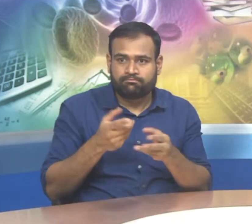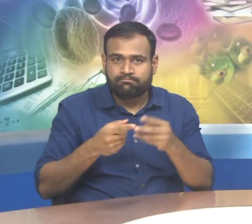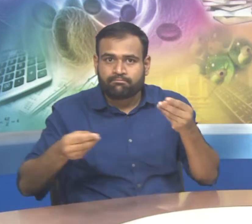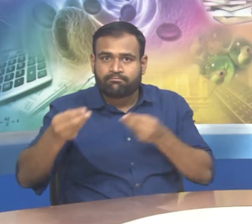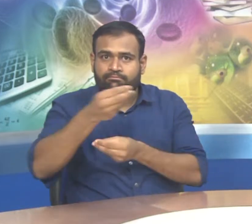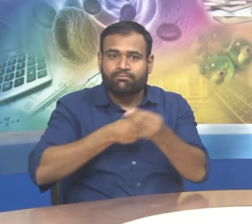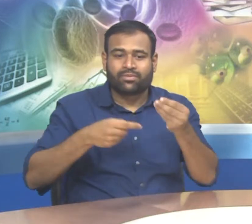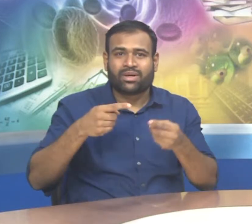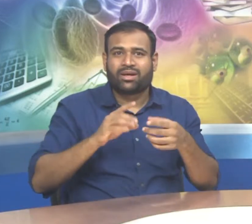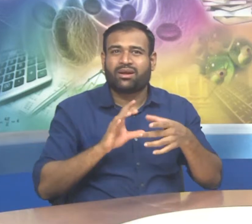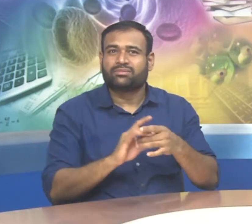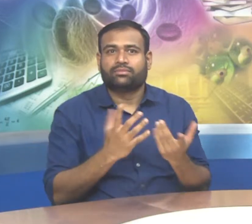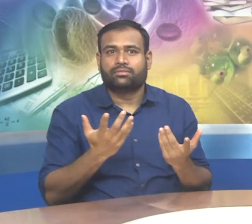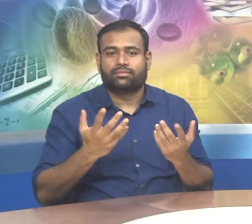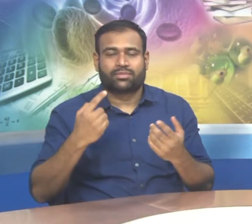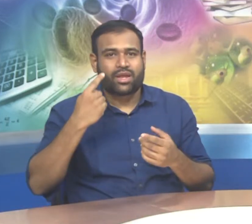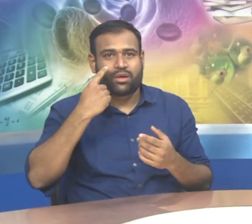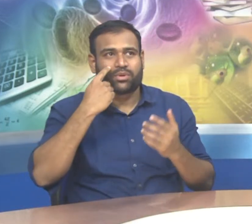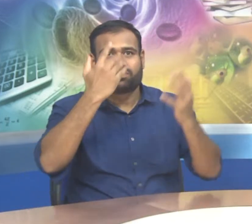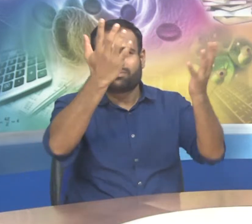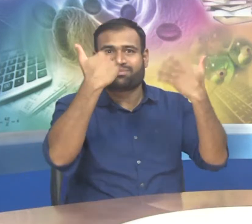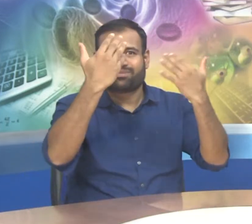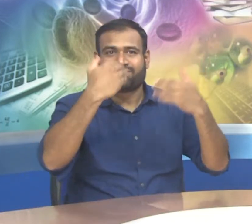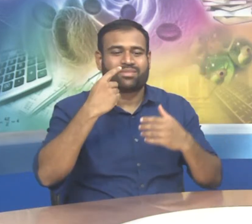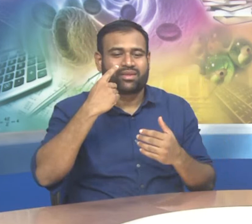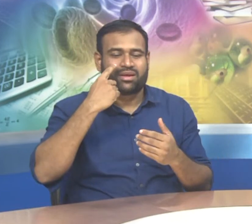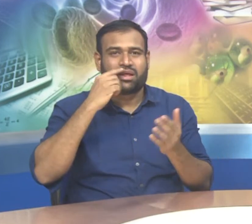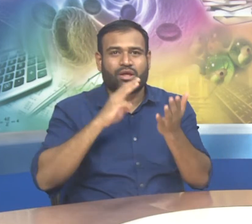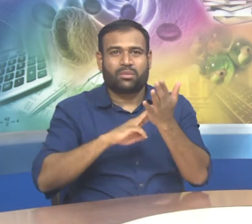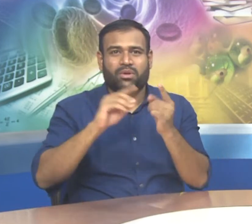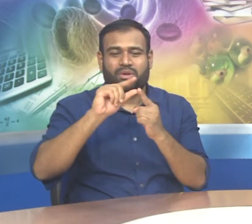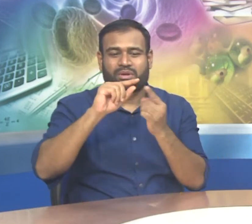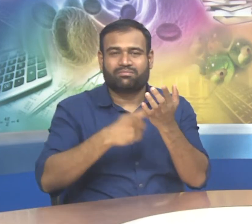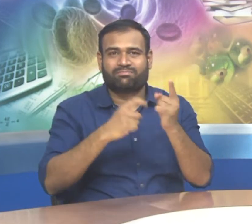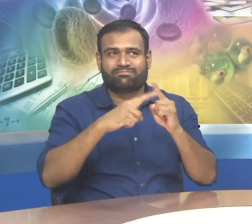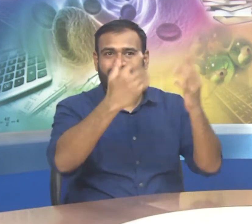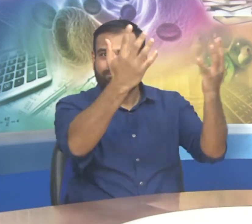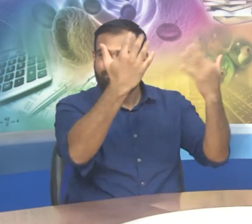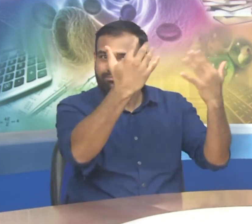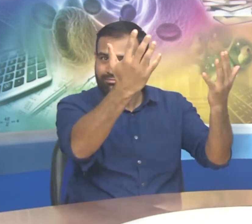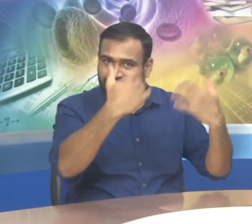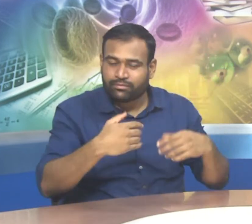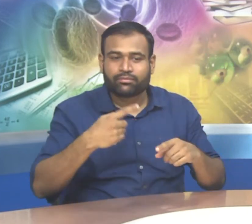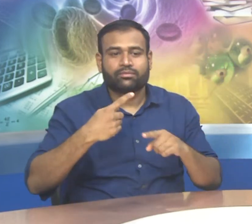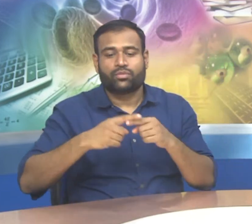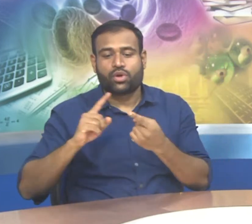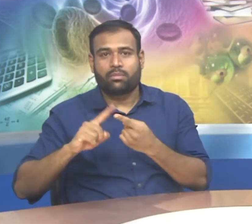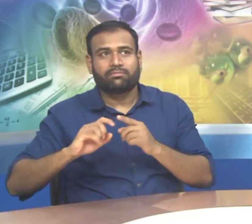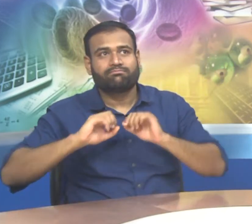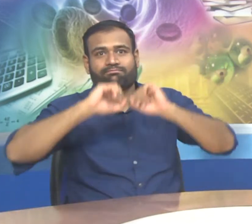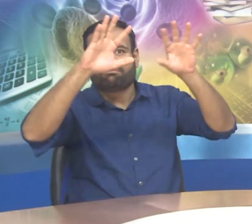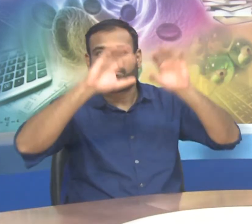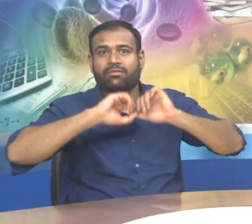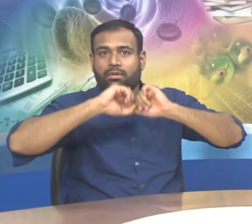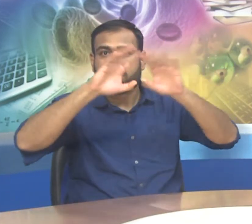Fifth point, it explains, it also facilitates import-export transactions.